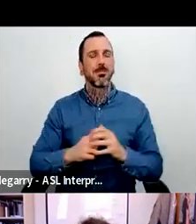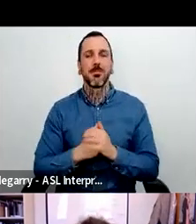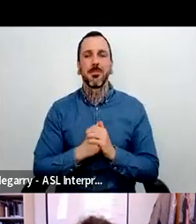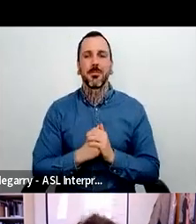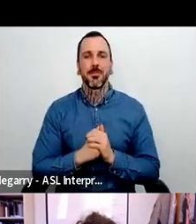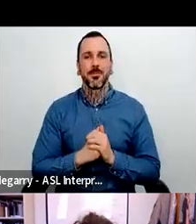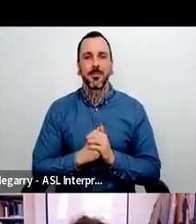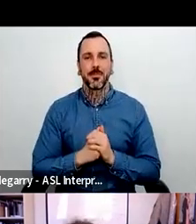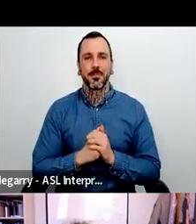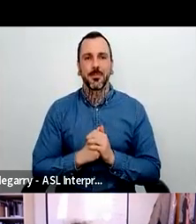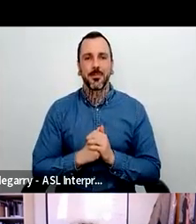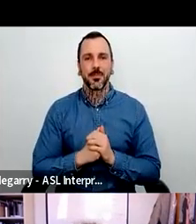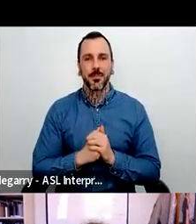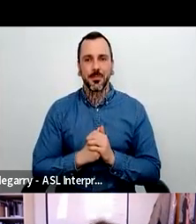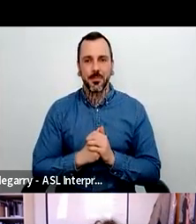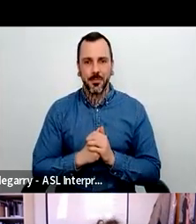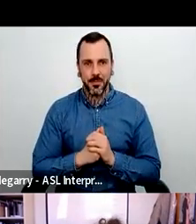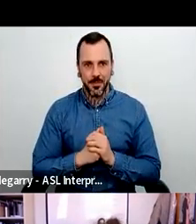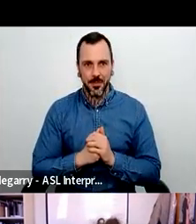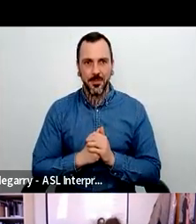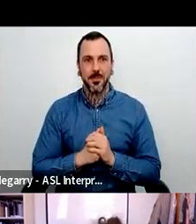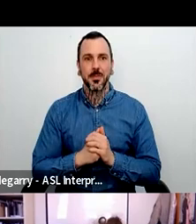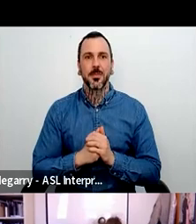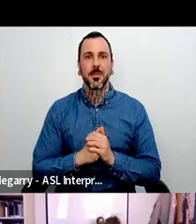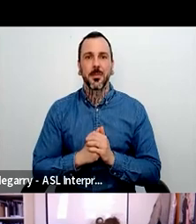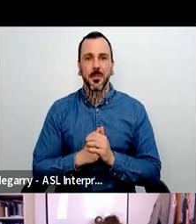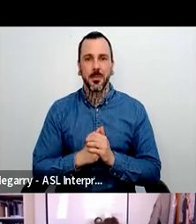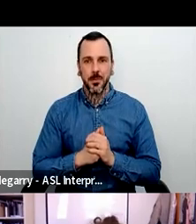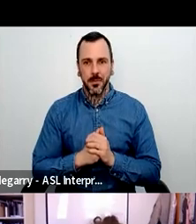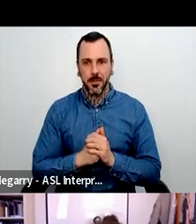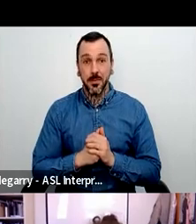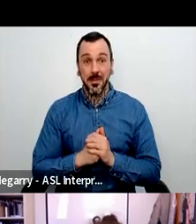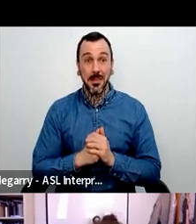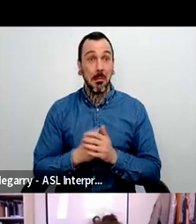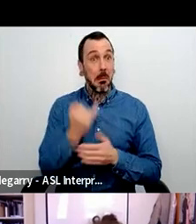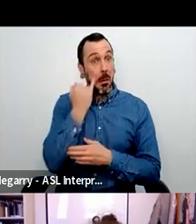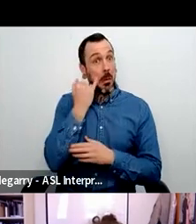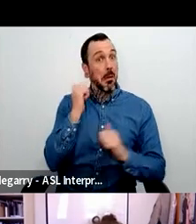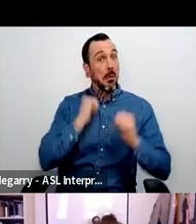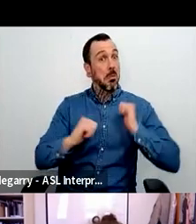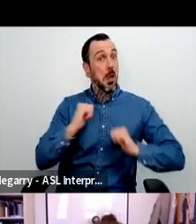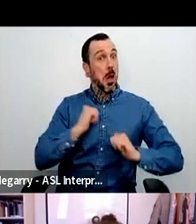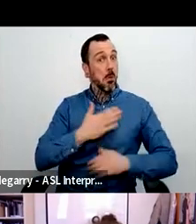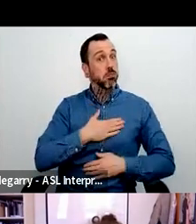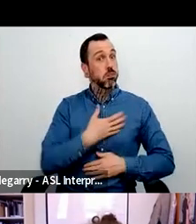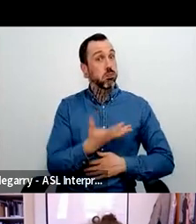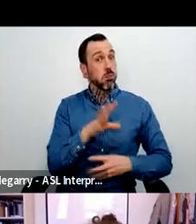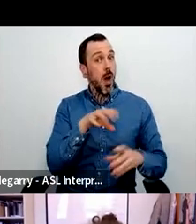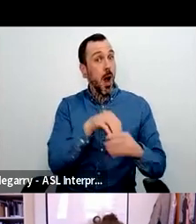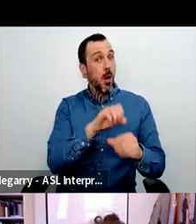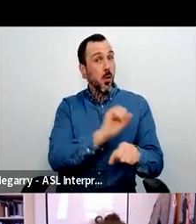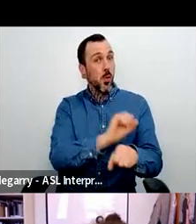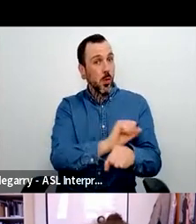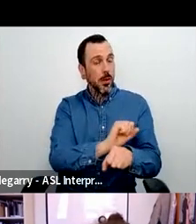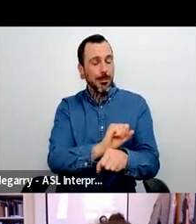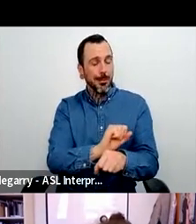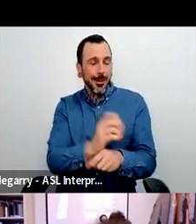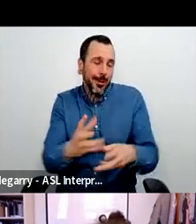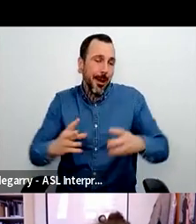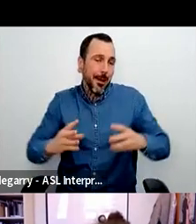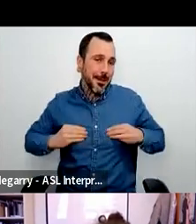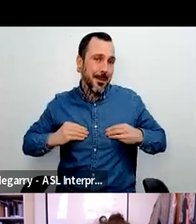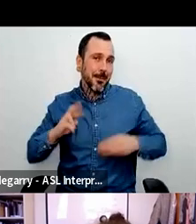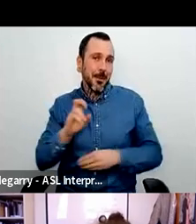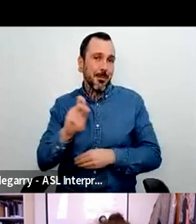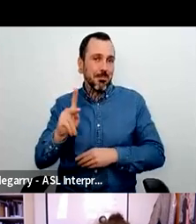I think we acknowledge that we're risk takers, and that we want to push the boundaries, that we're not accepting the status